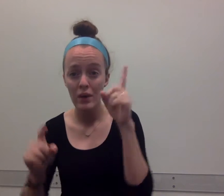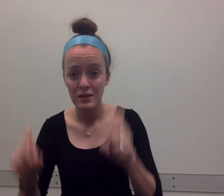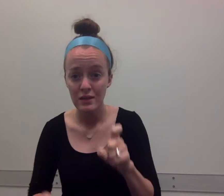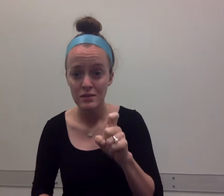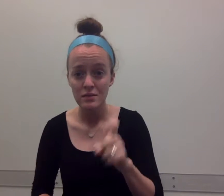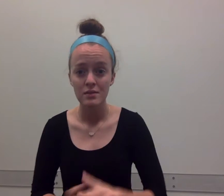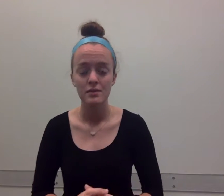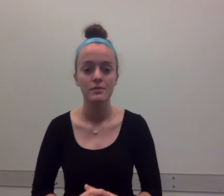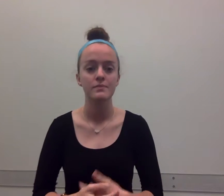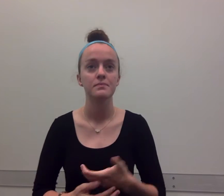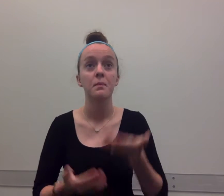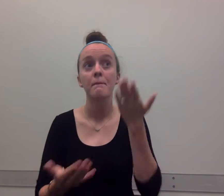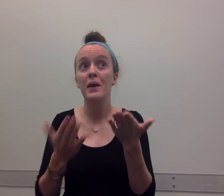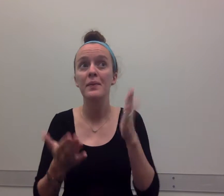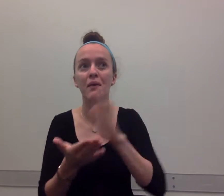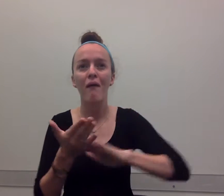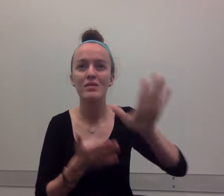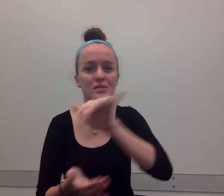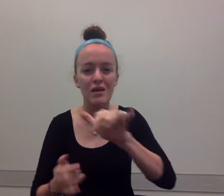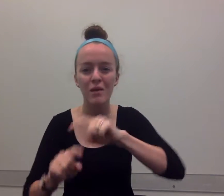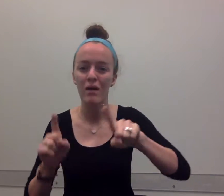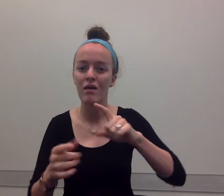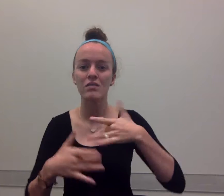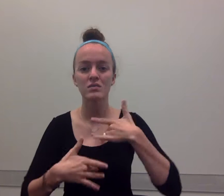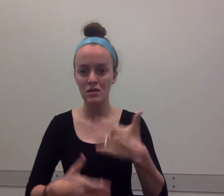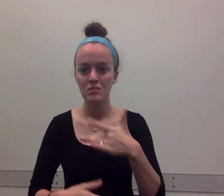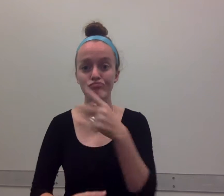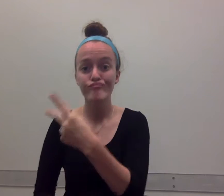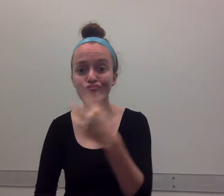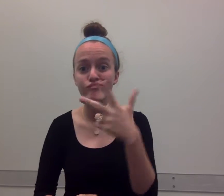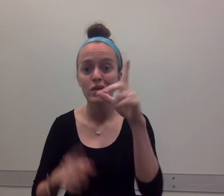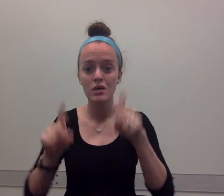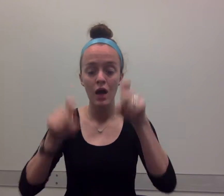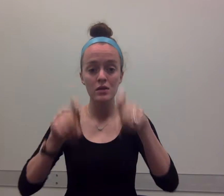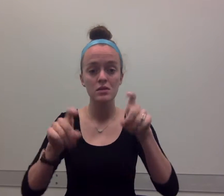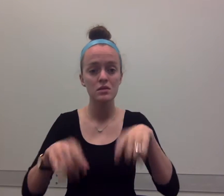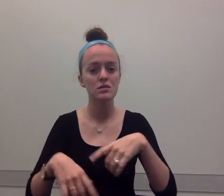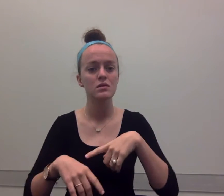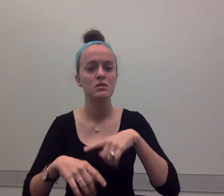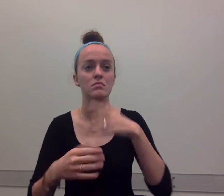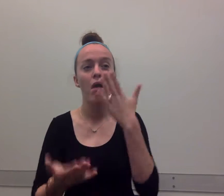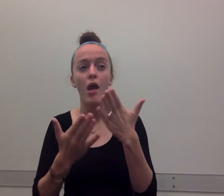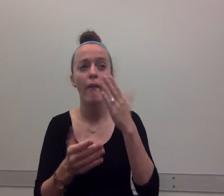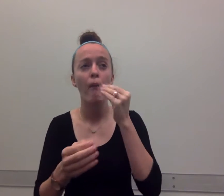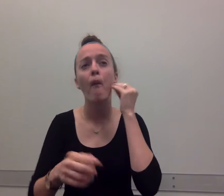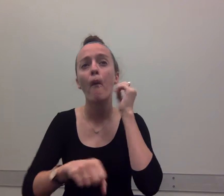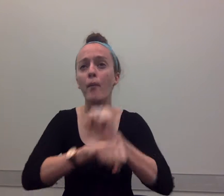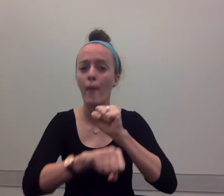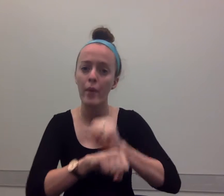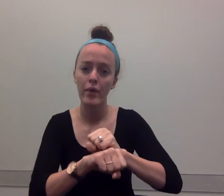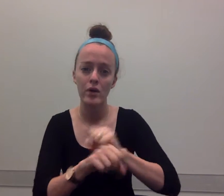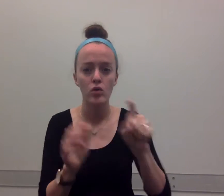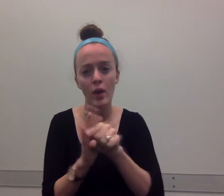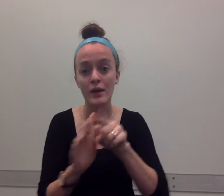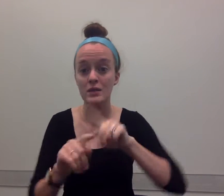However, usually in college you've got 2 or 3 tests and you've got some homework assignments, but in law school, more than a few classes were just based on that one